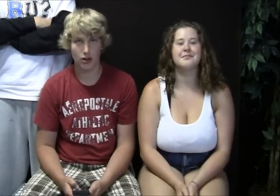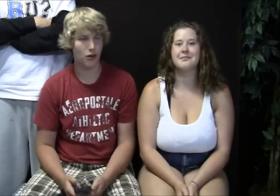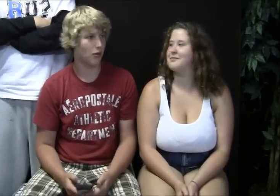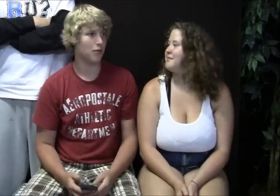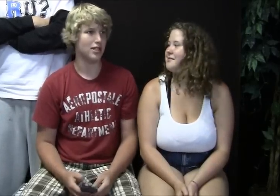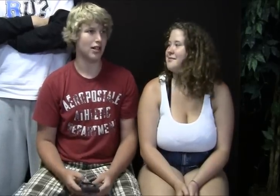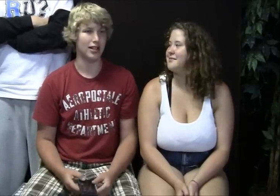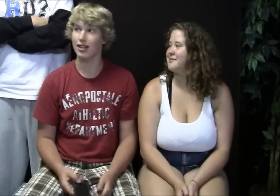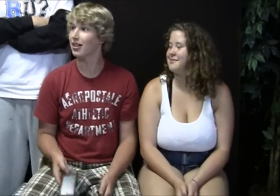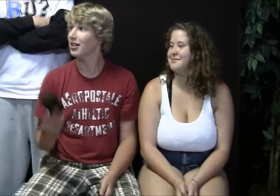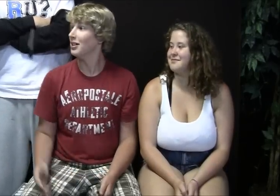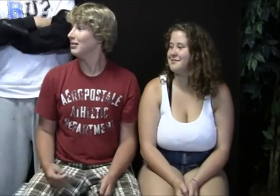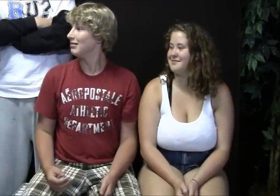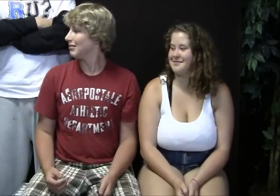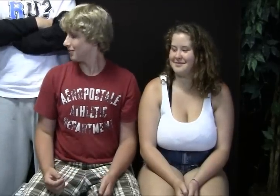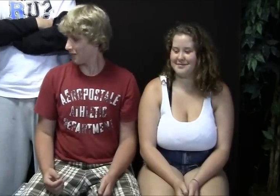Oh, we started.